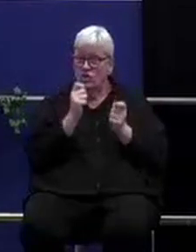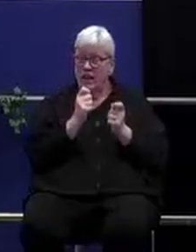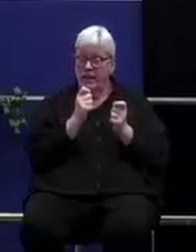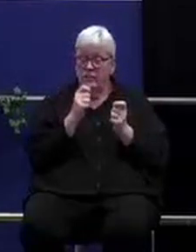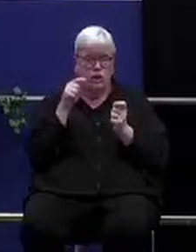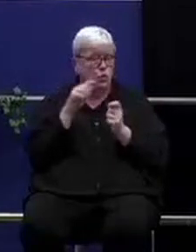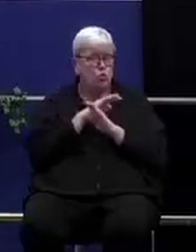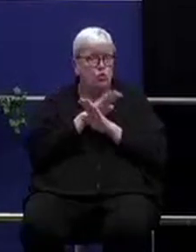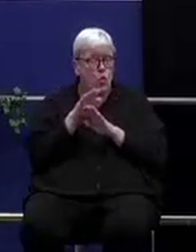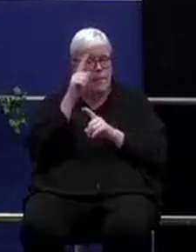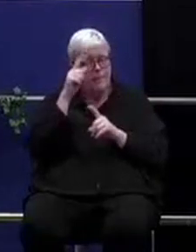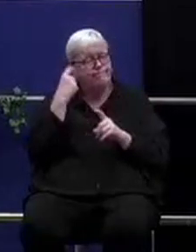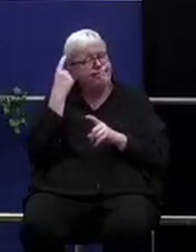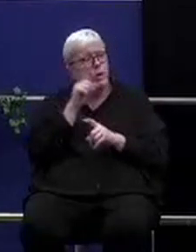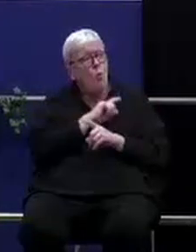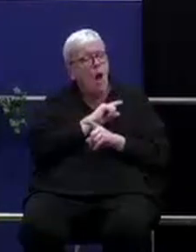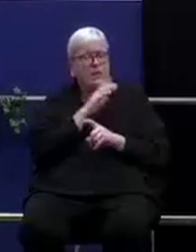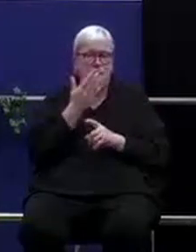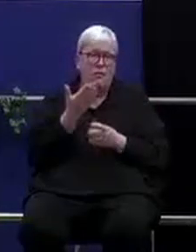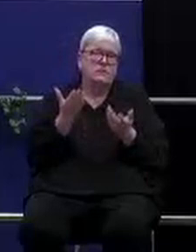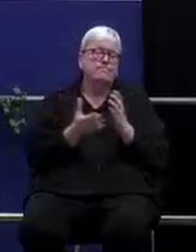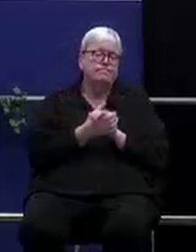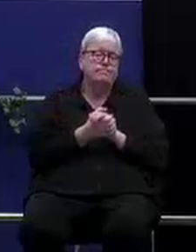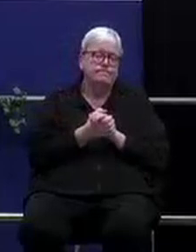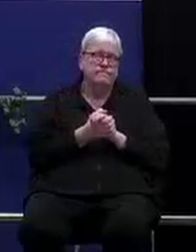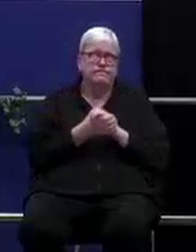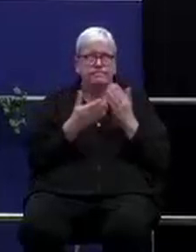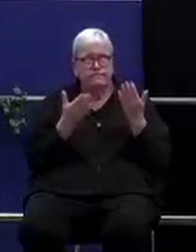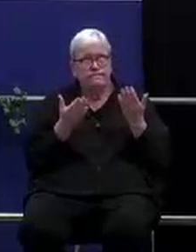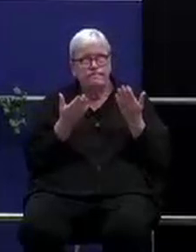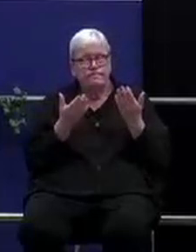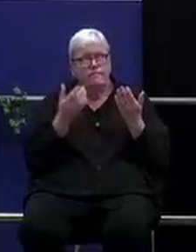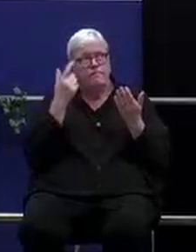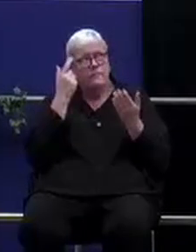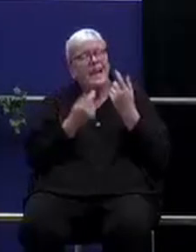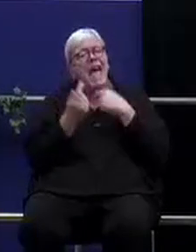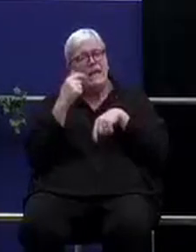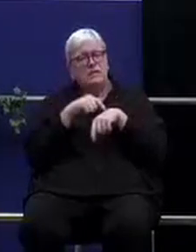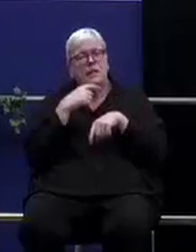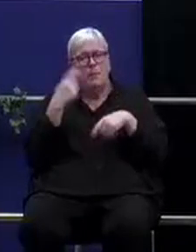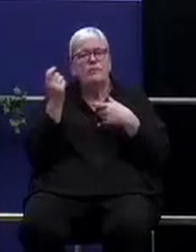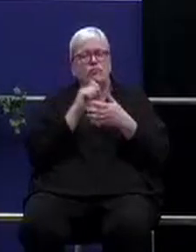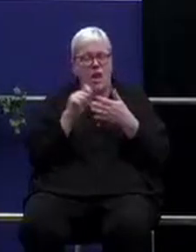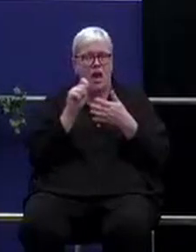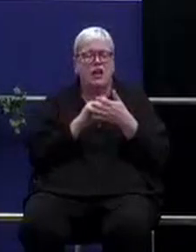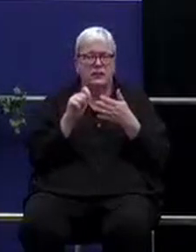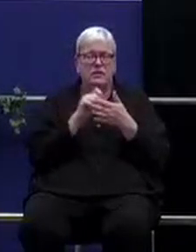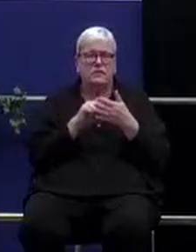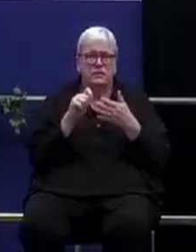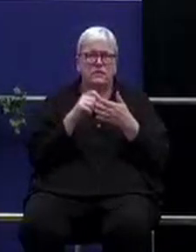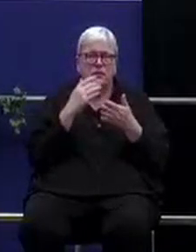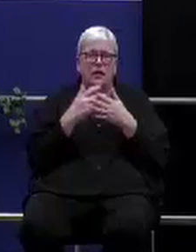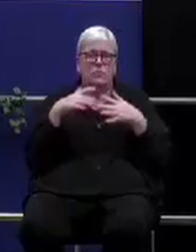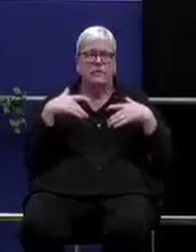so I just wondered why you made that decision. I think at the time when I was writing it, obviously I was very worried